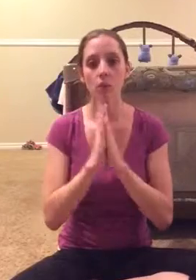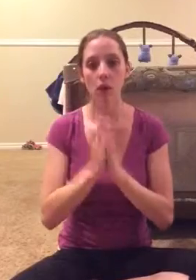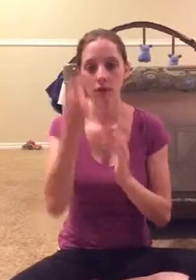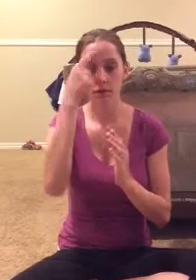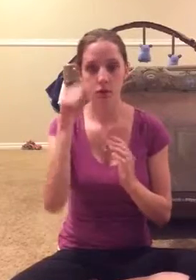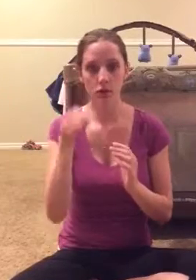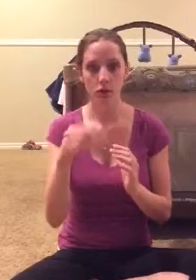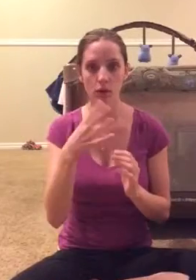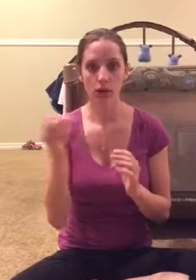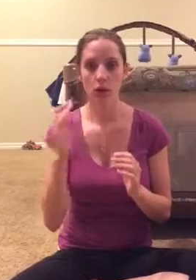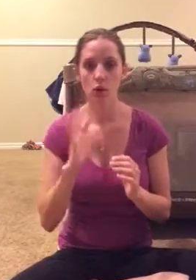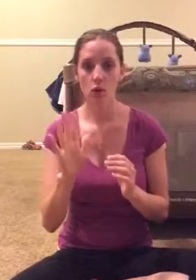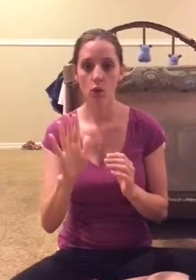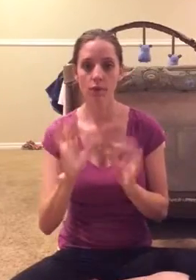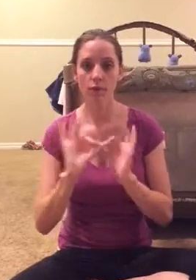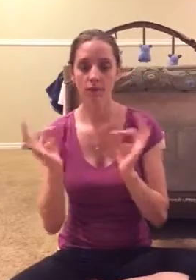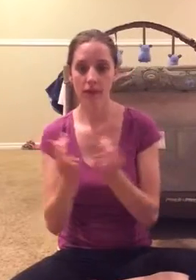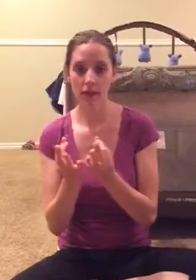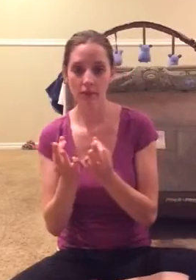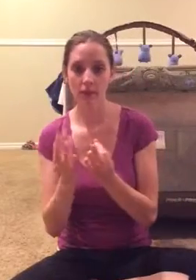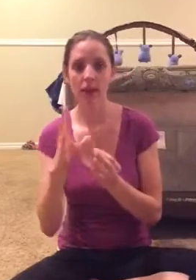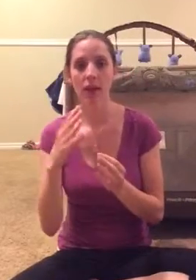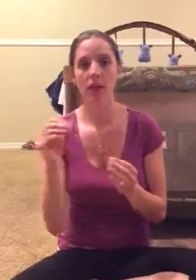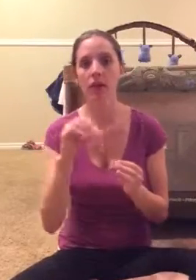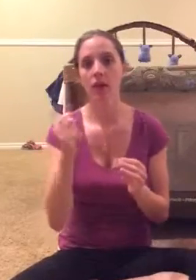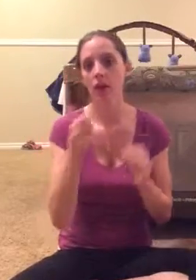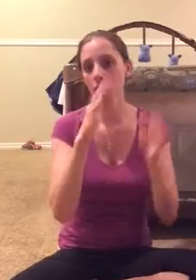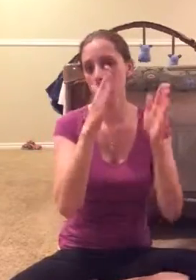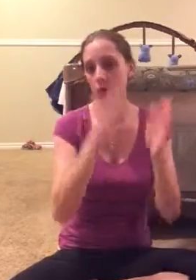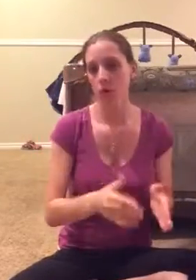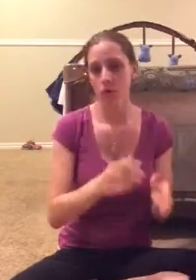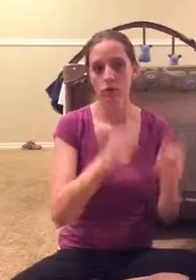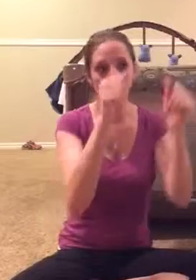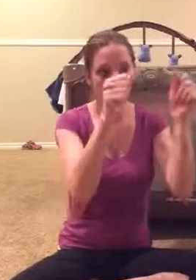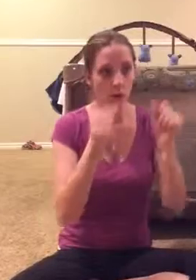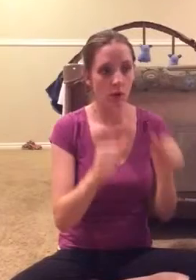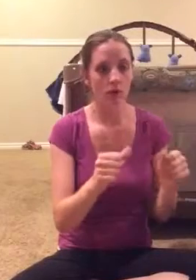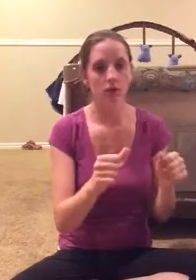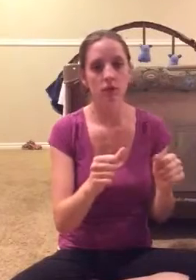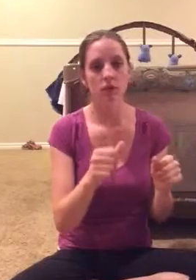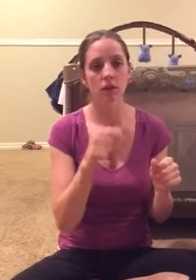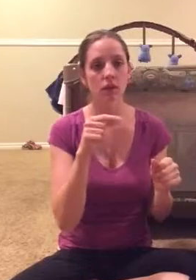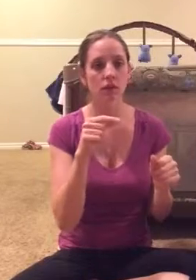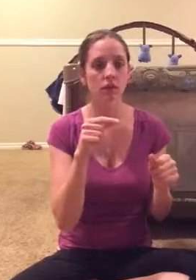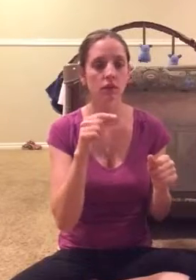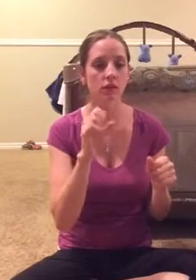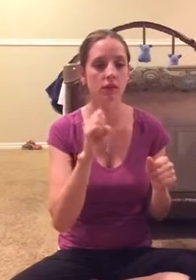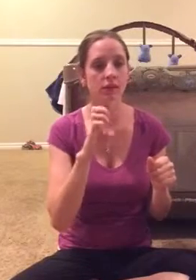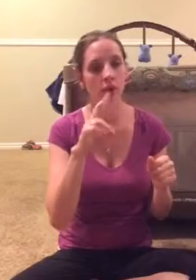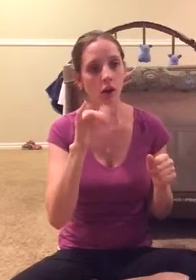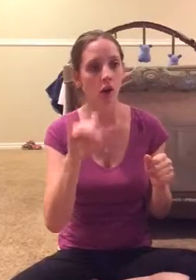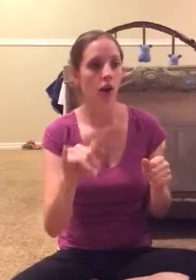another person wrote that Sierra was so sweet and kind, truly a light in this world.